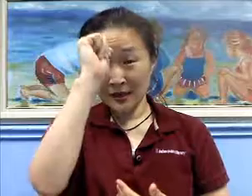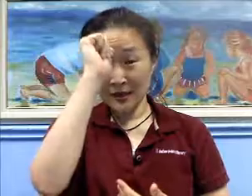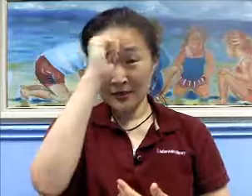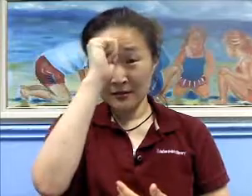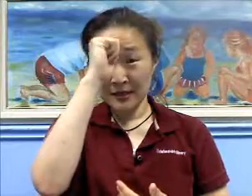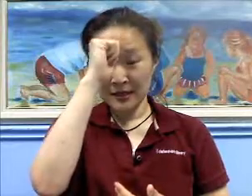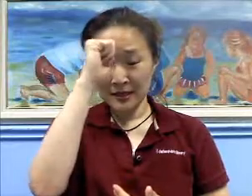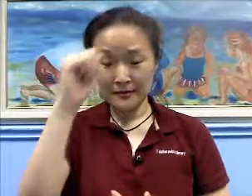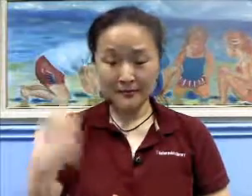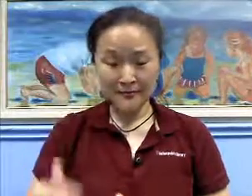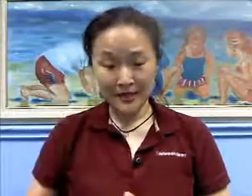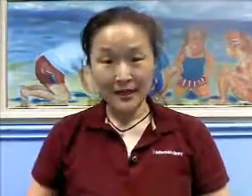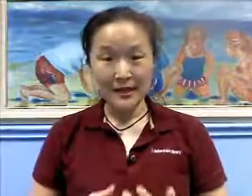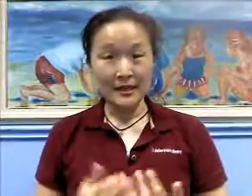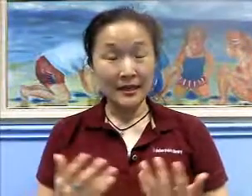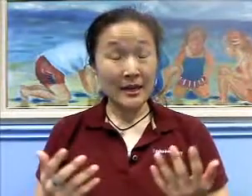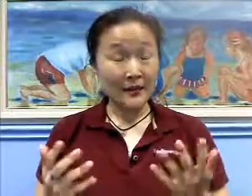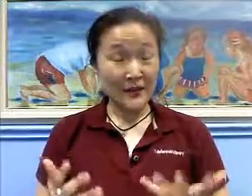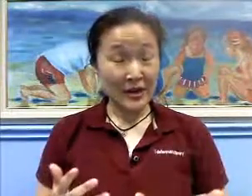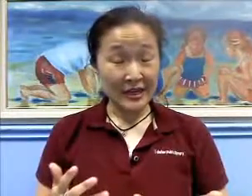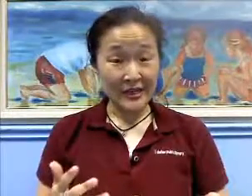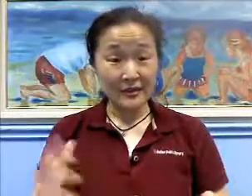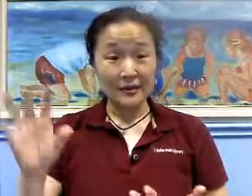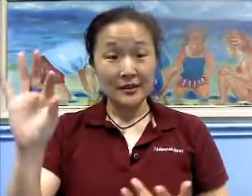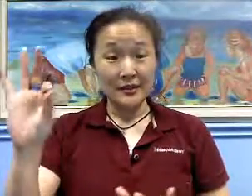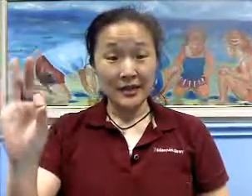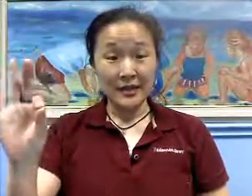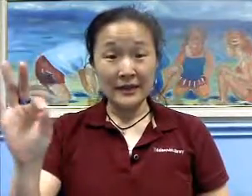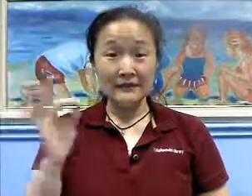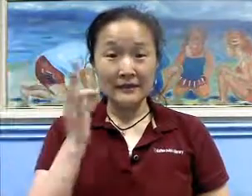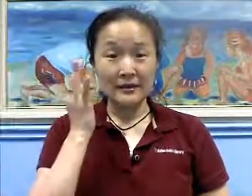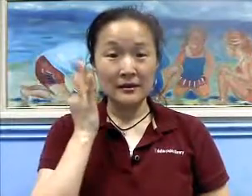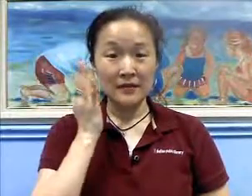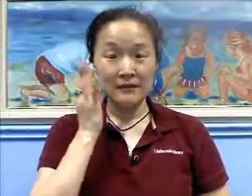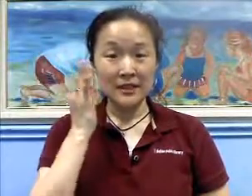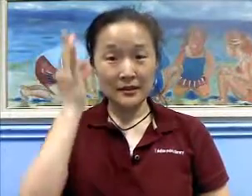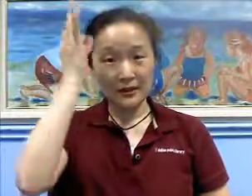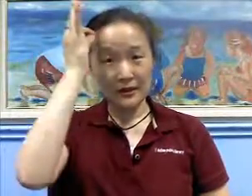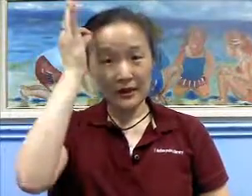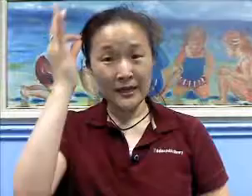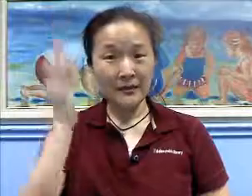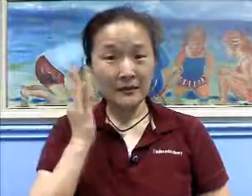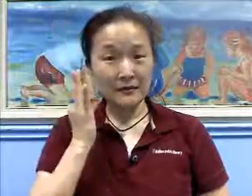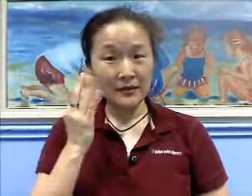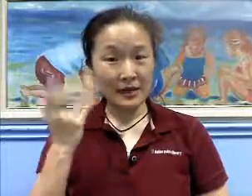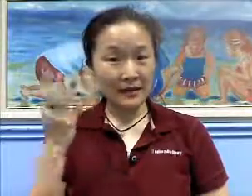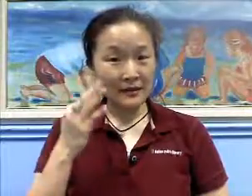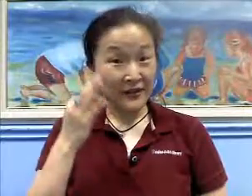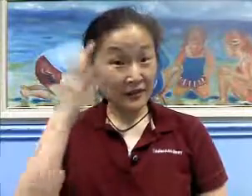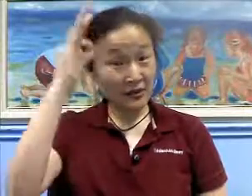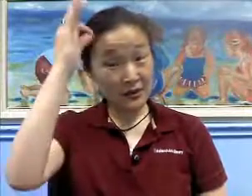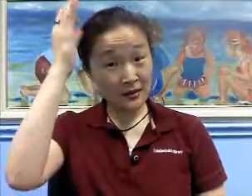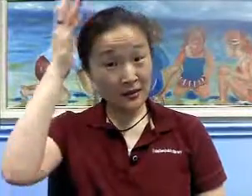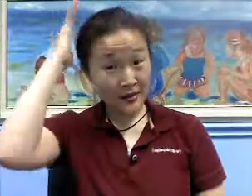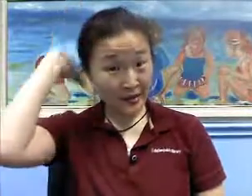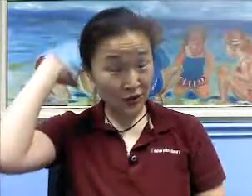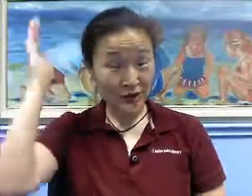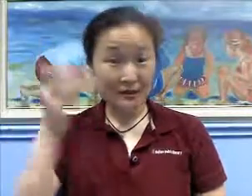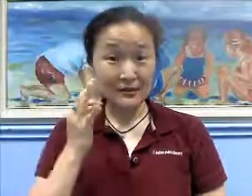so Indian. And then Native American, you take an F and go from cheek to head, like the feathers on their headdress,